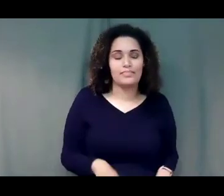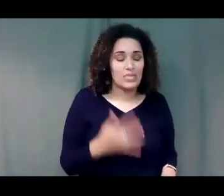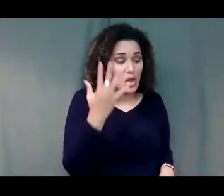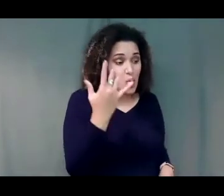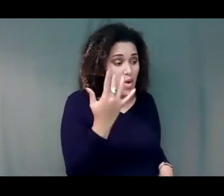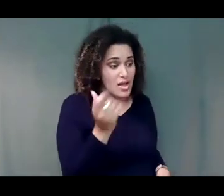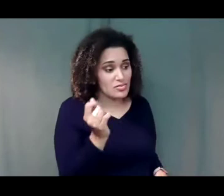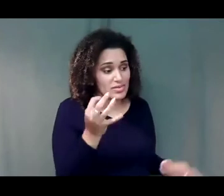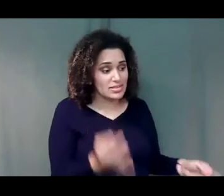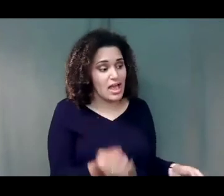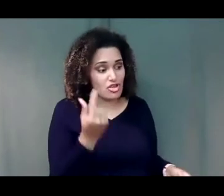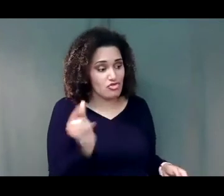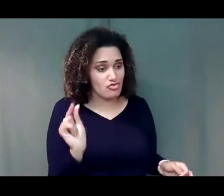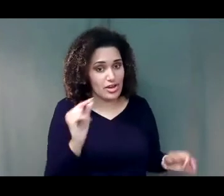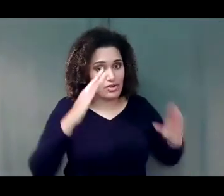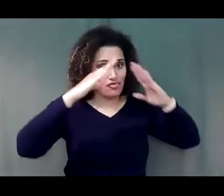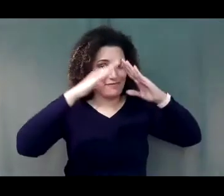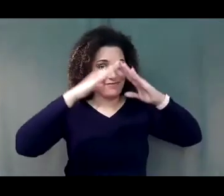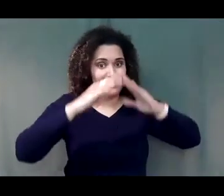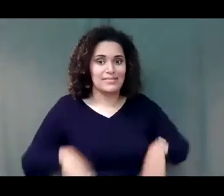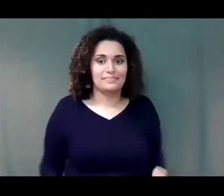green roofs? That was.